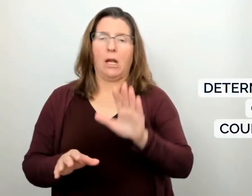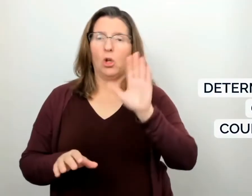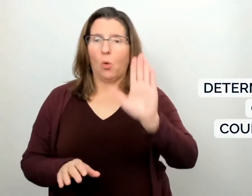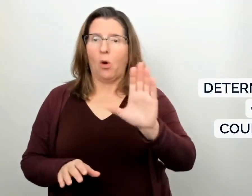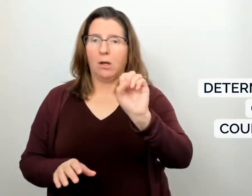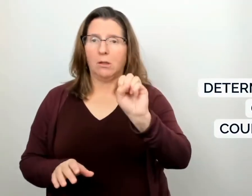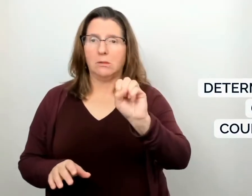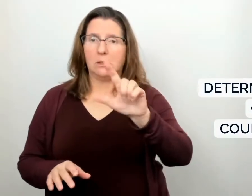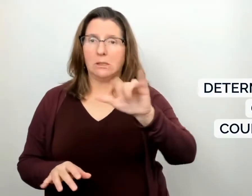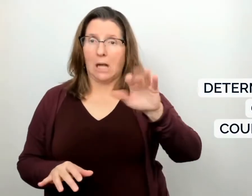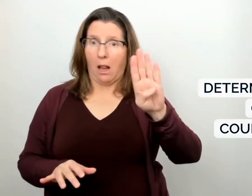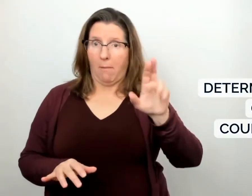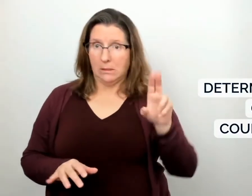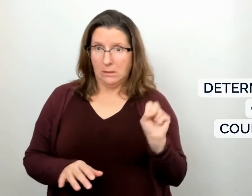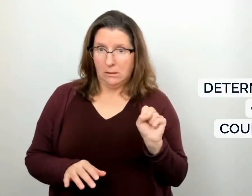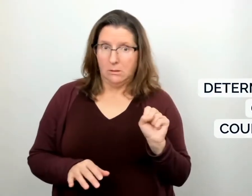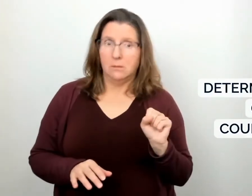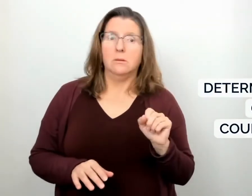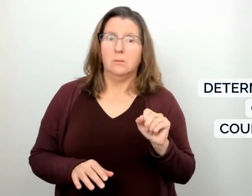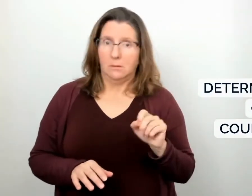The grading process is outlined in the syllabus.